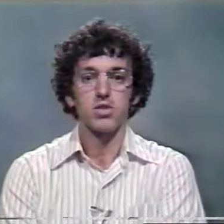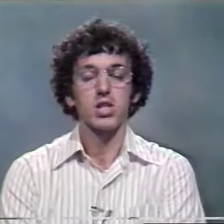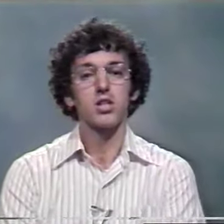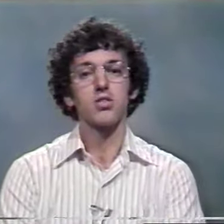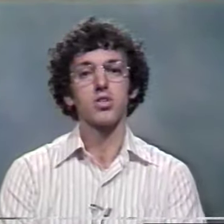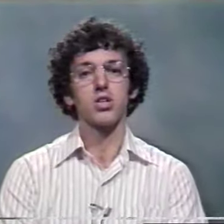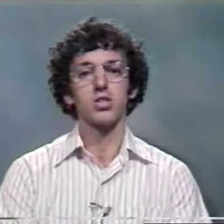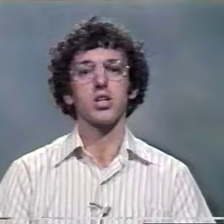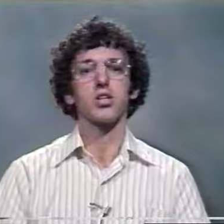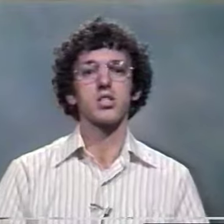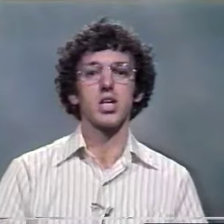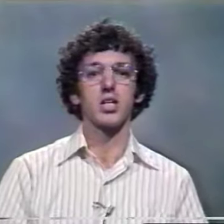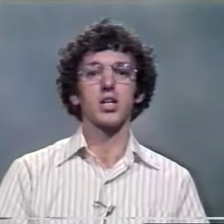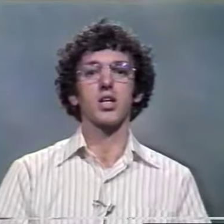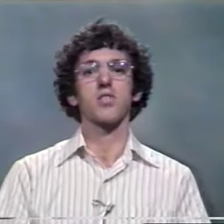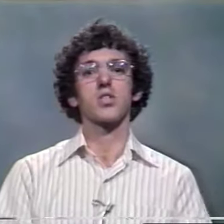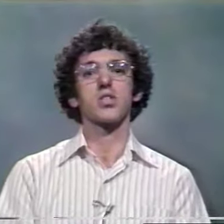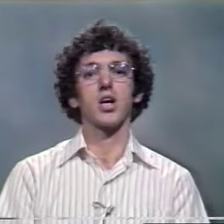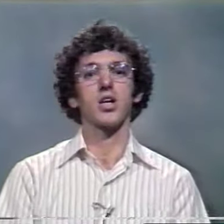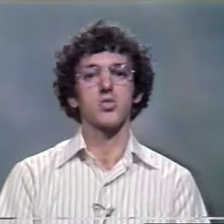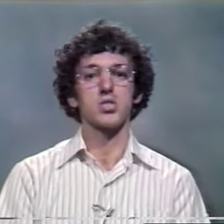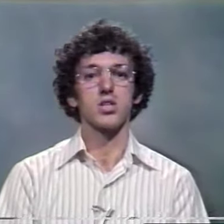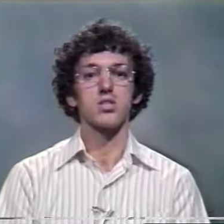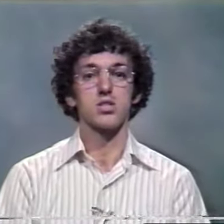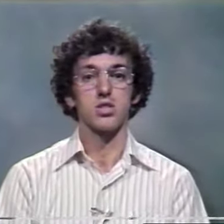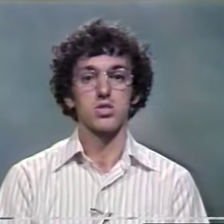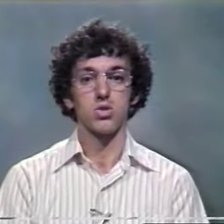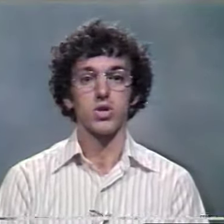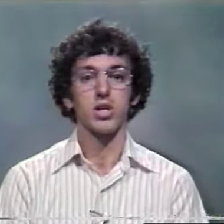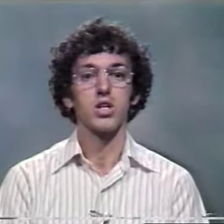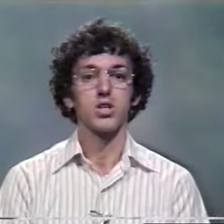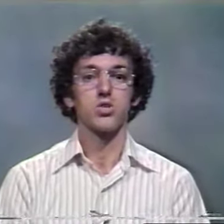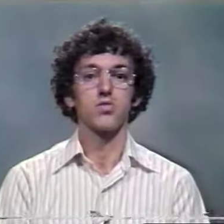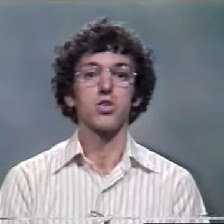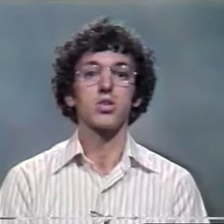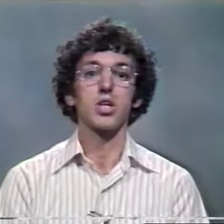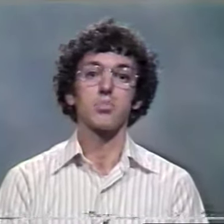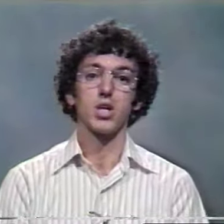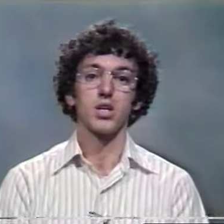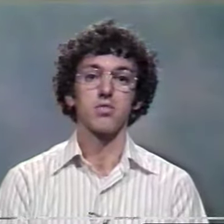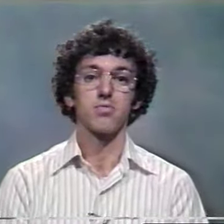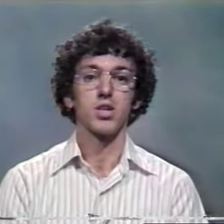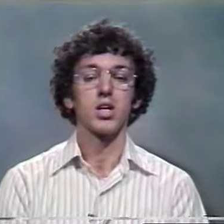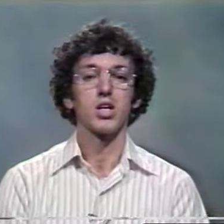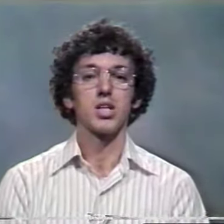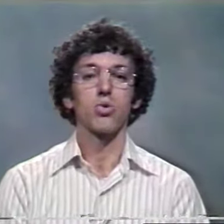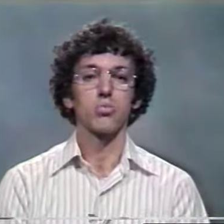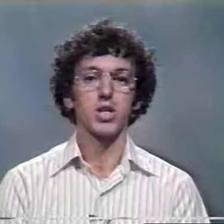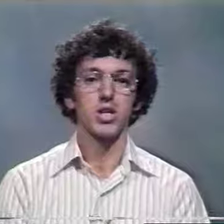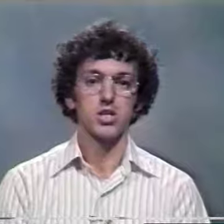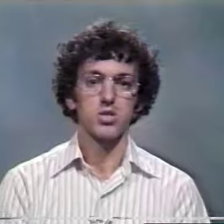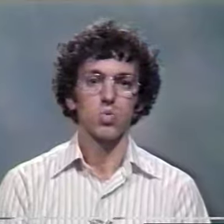any difficulty understanding any of the signs or sentences in the story, you should view the tape again. Now we'll begin Lesson 1.